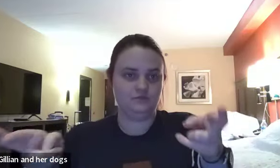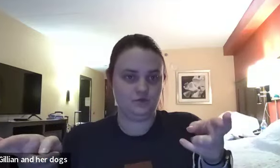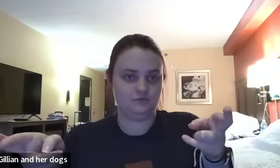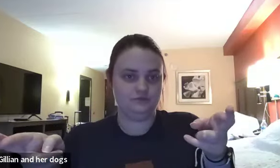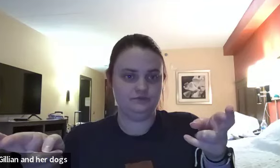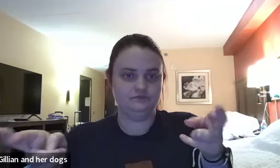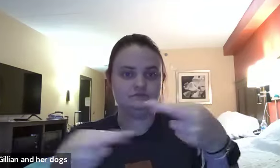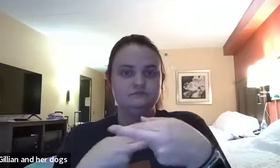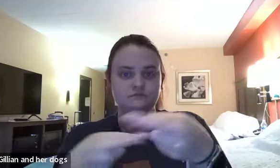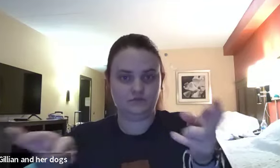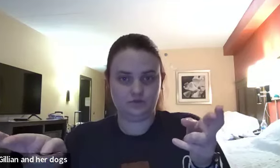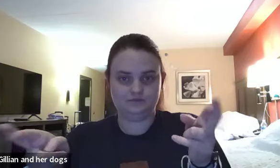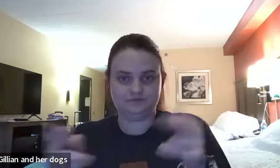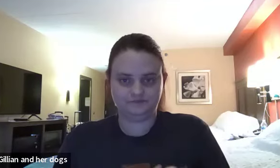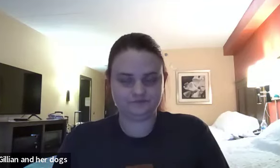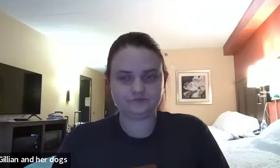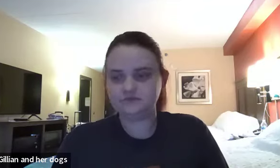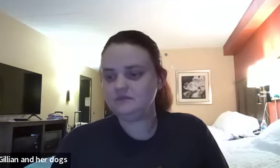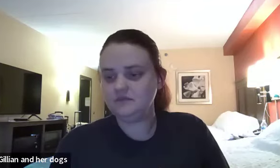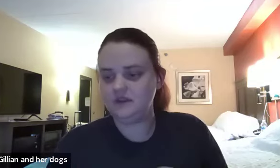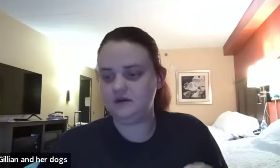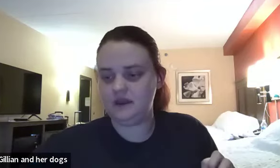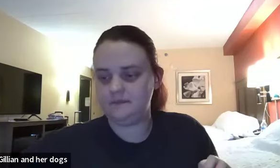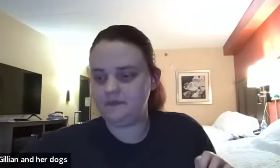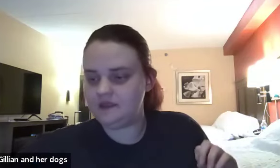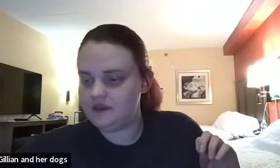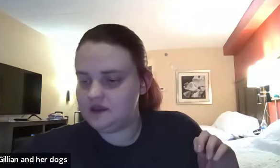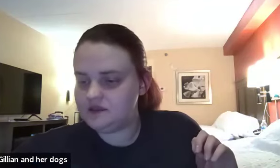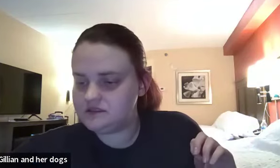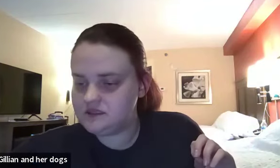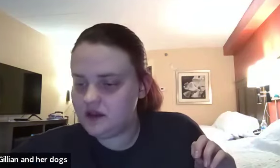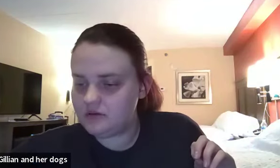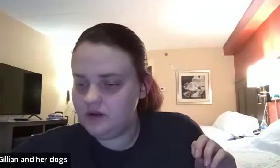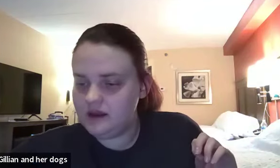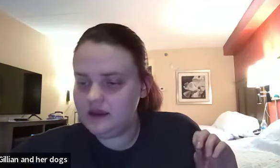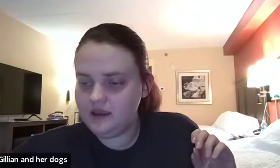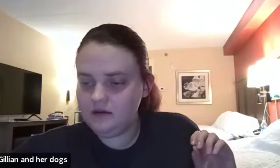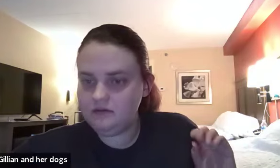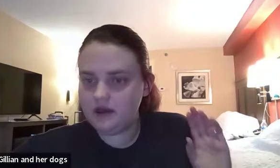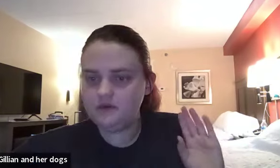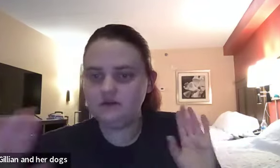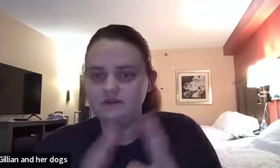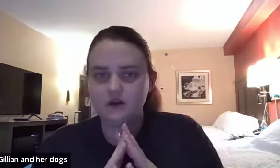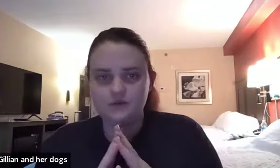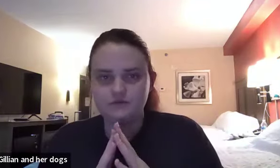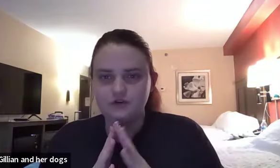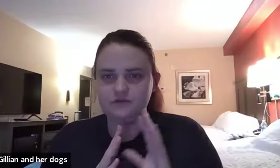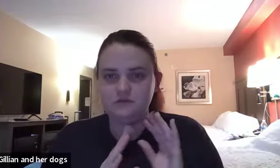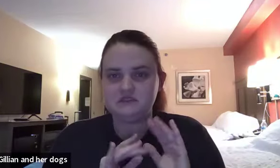room, room. Okay, so now I'm gonna leave it open for see